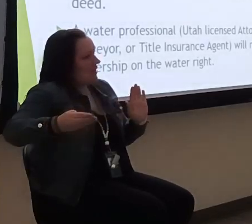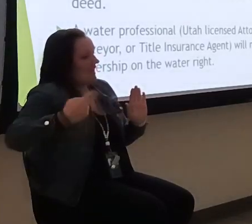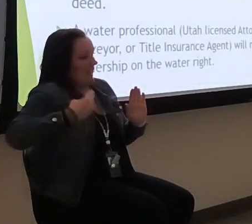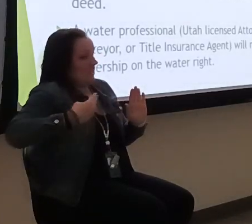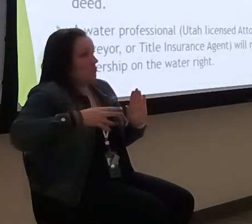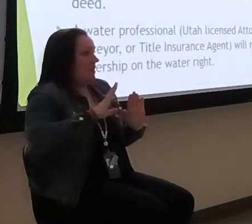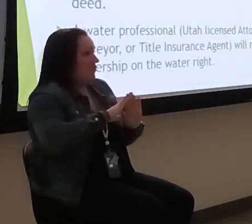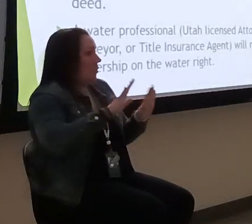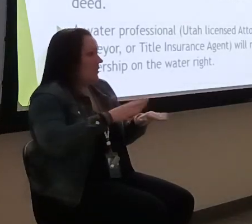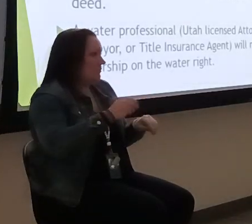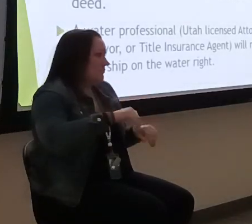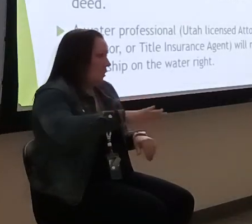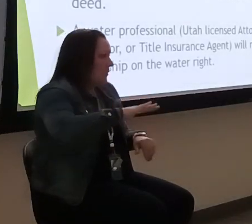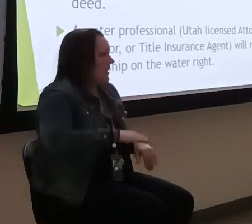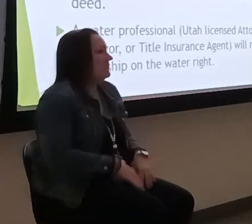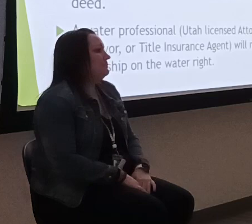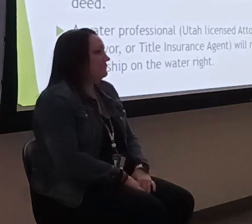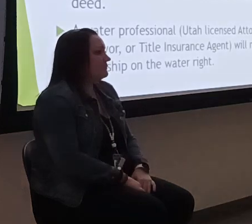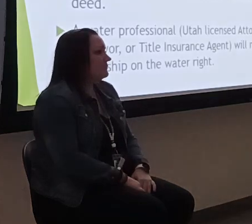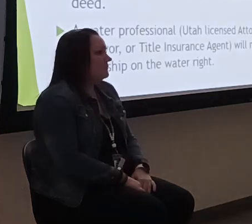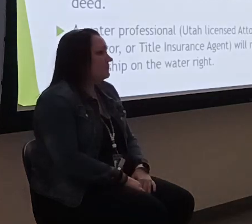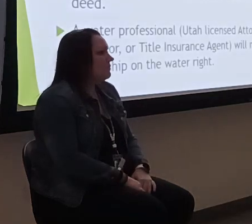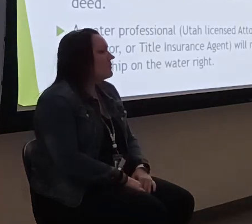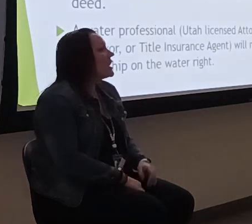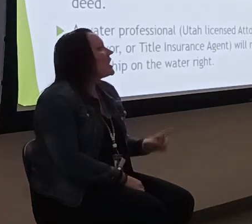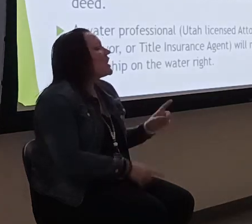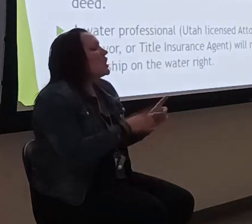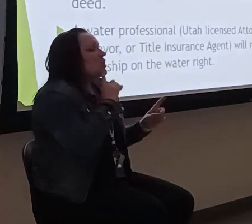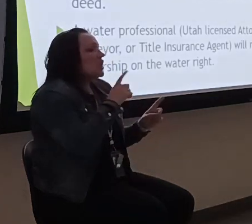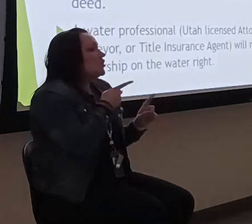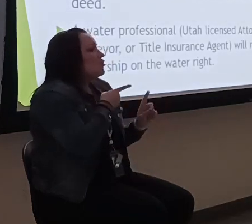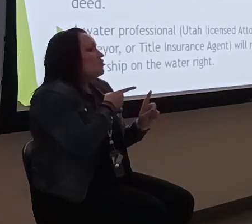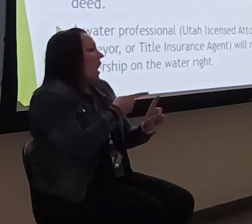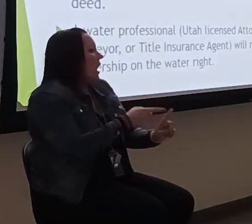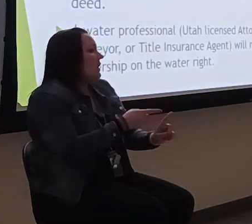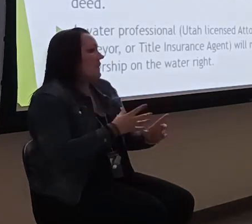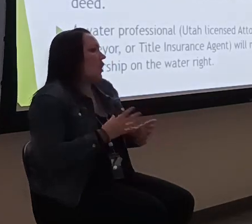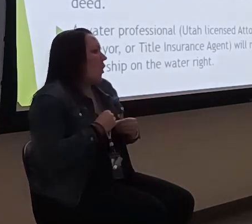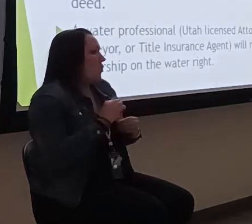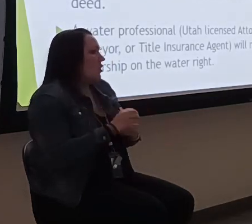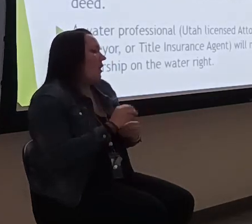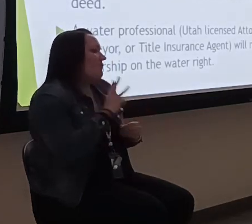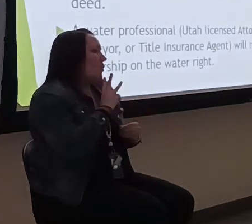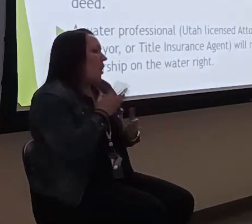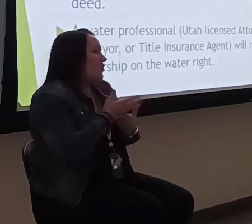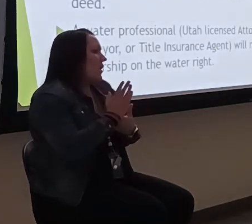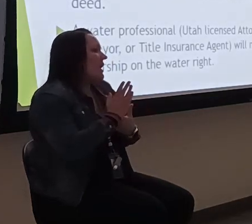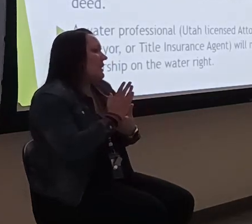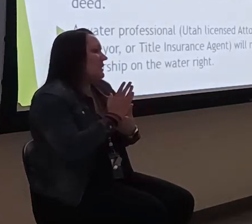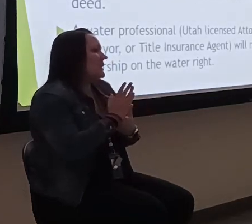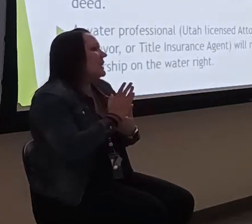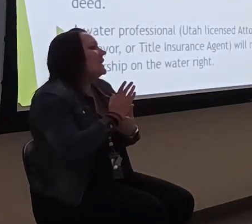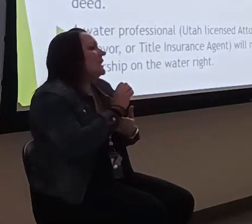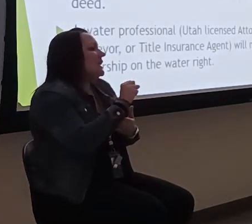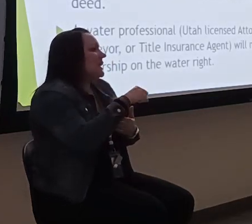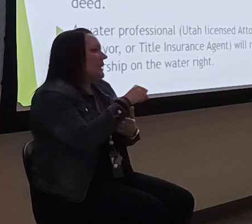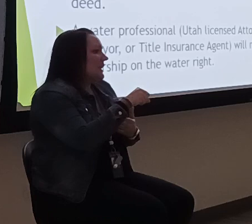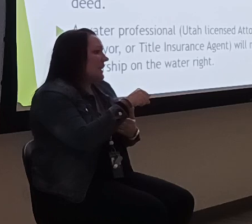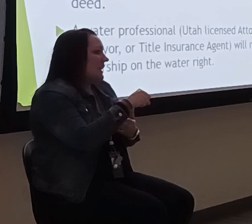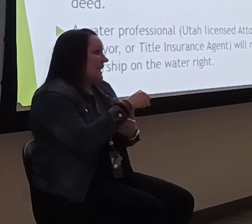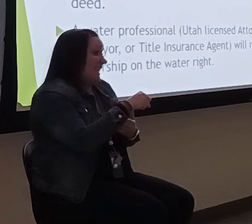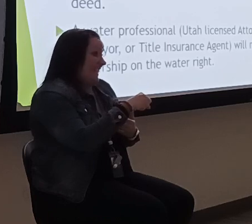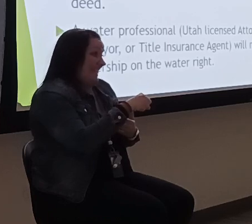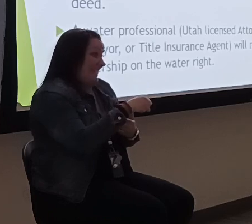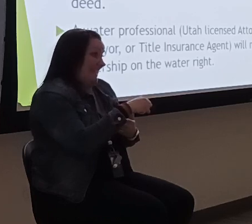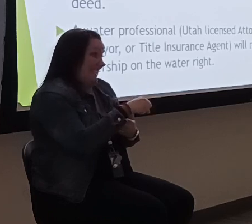sense. So there's 2 ways to update ownership. One is by submitting a report of water right conveyance. The other is